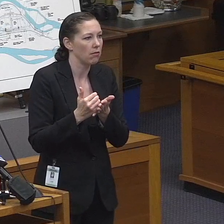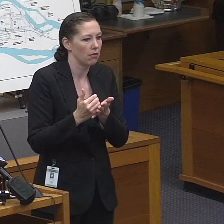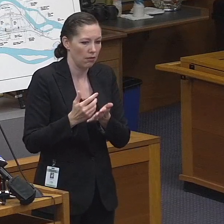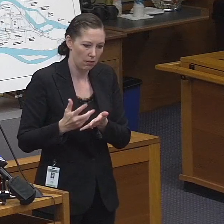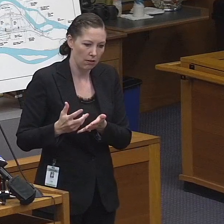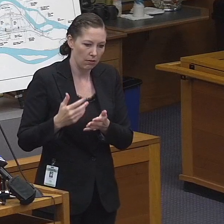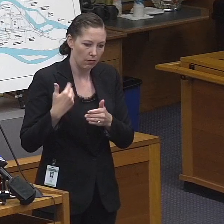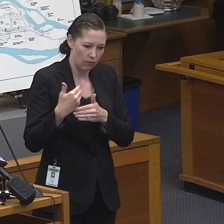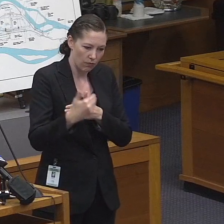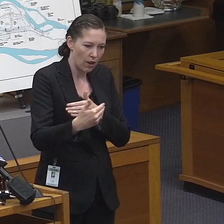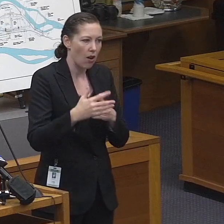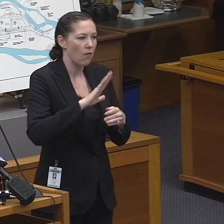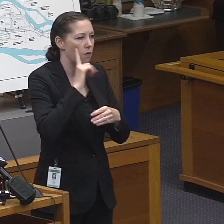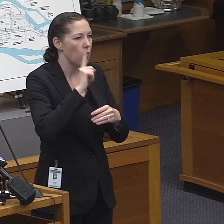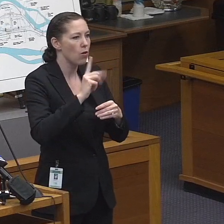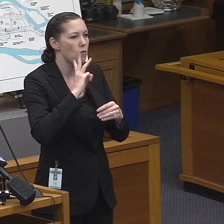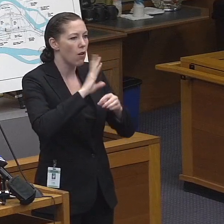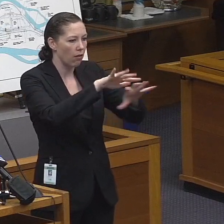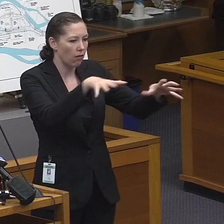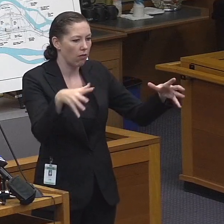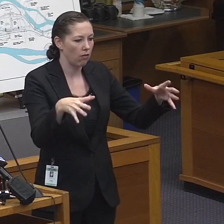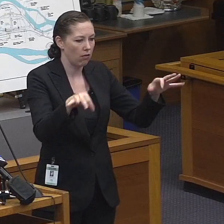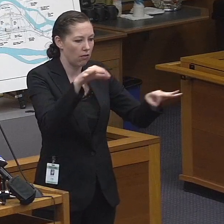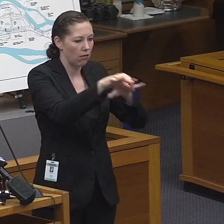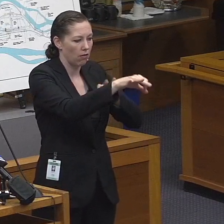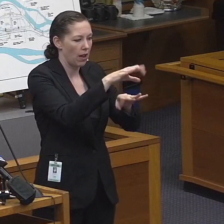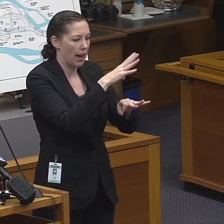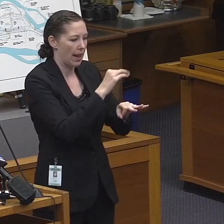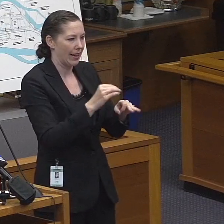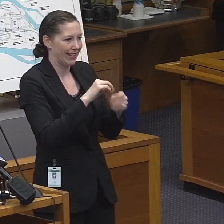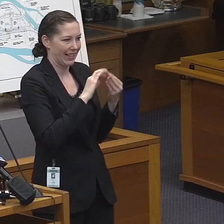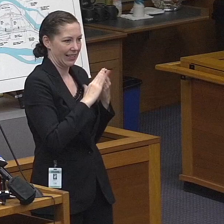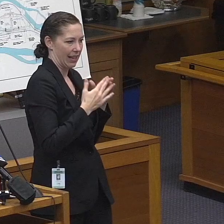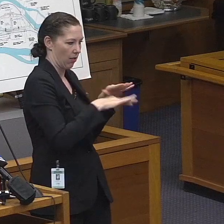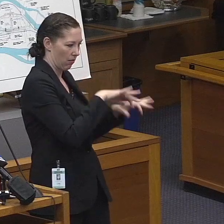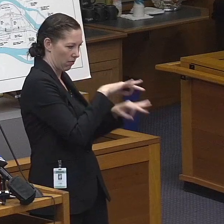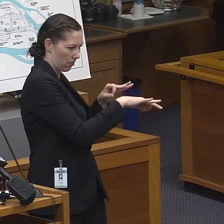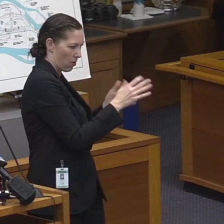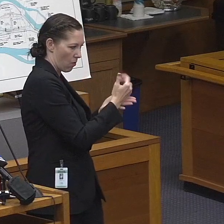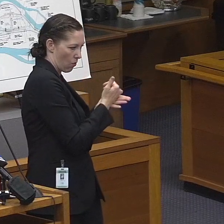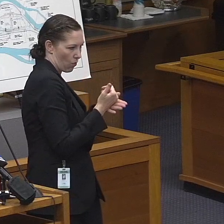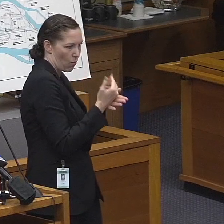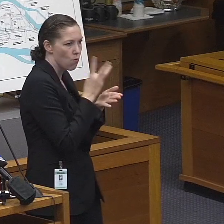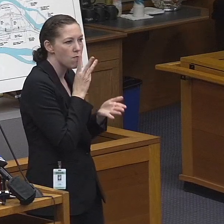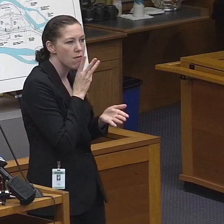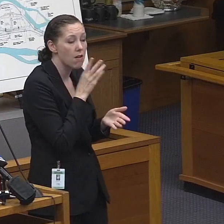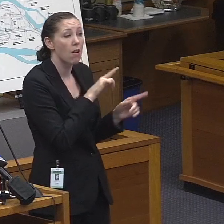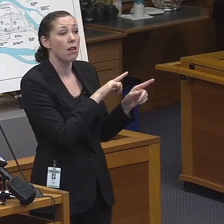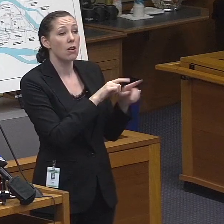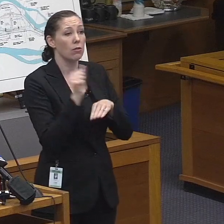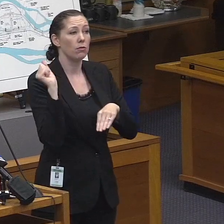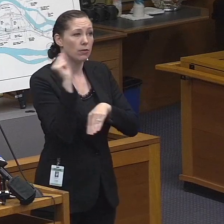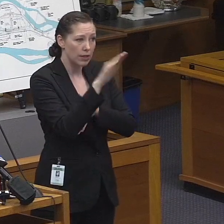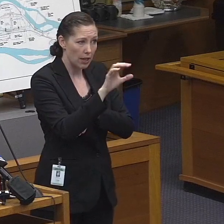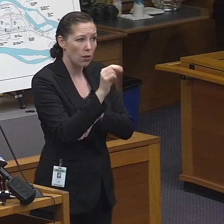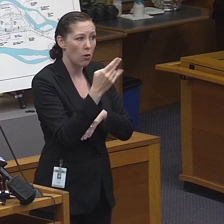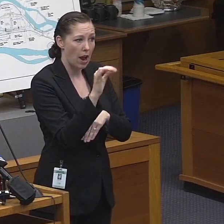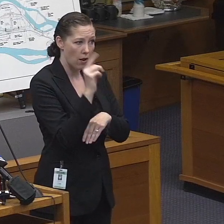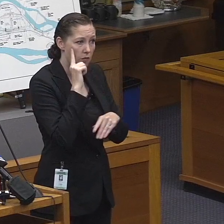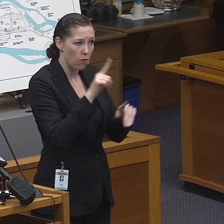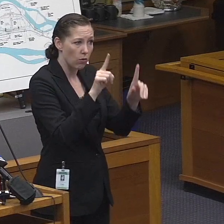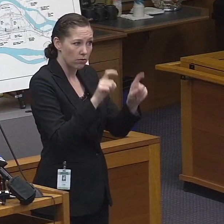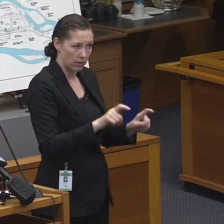the watershed and in town. We continue to use our out-of-state lab in Ohio for the testing.